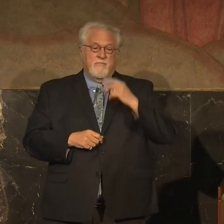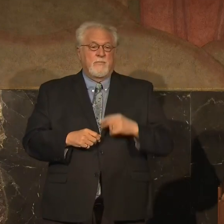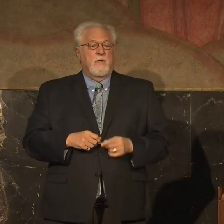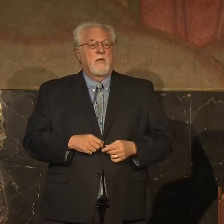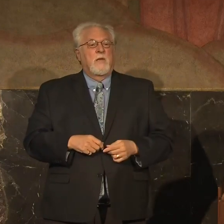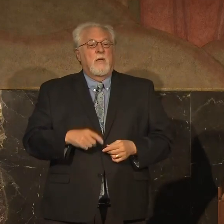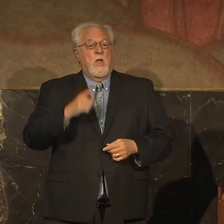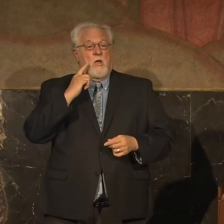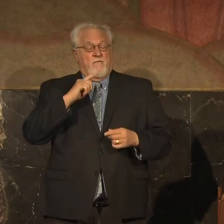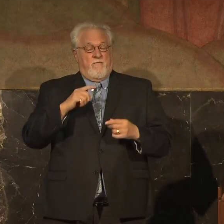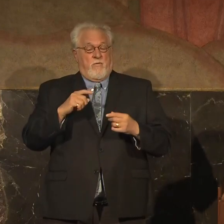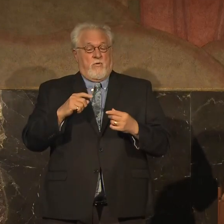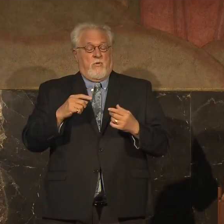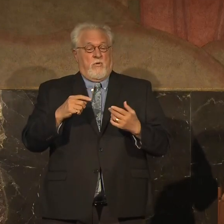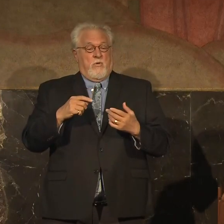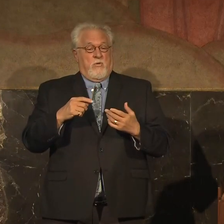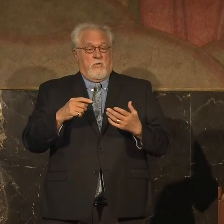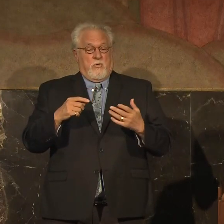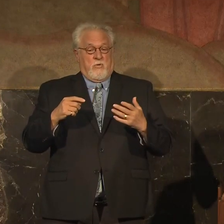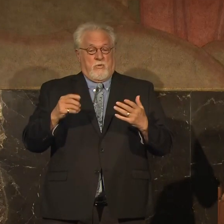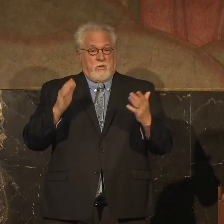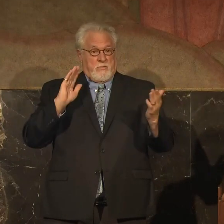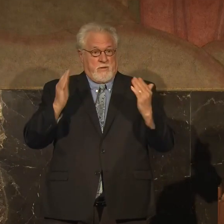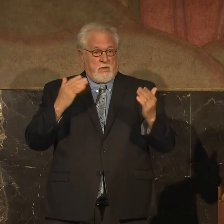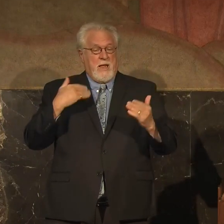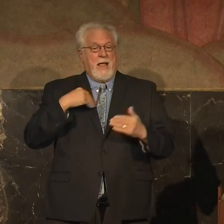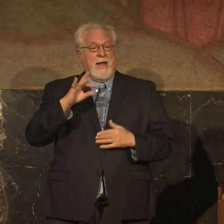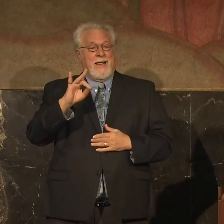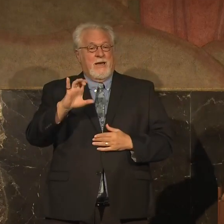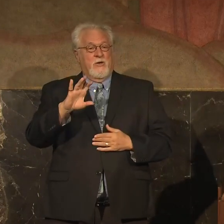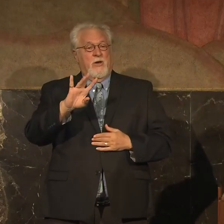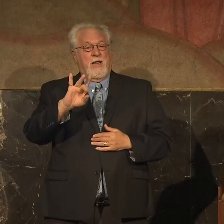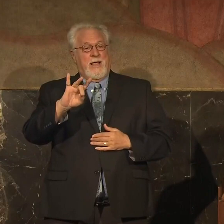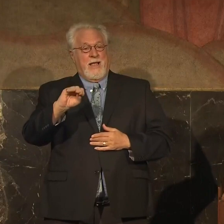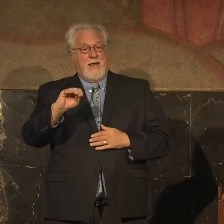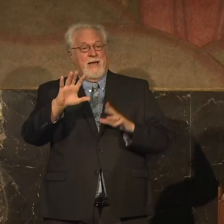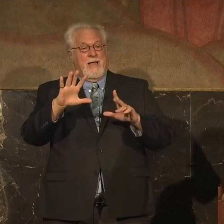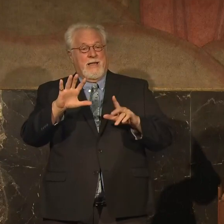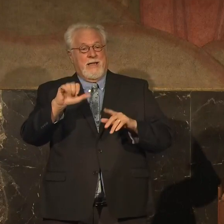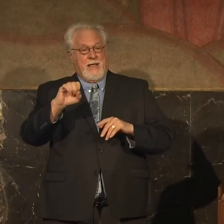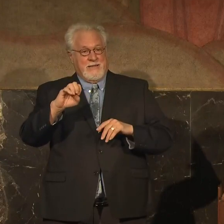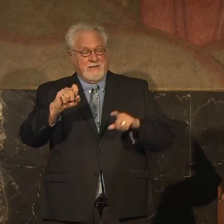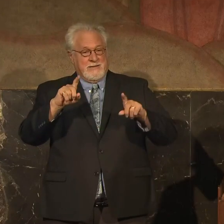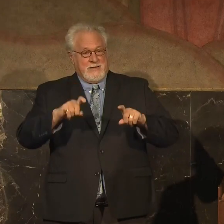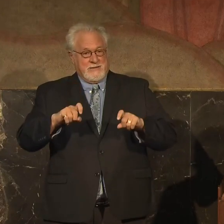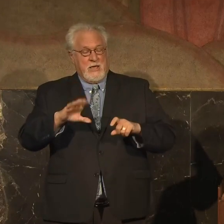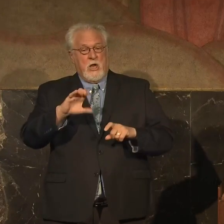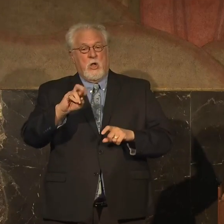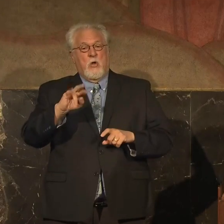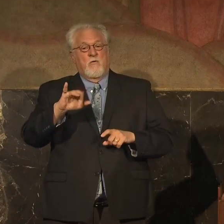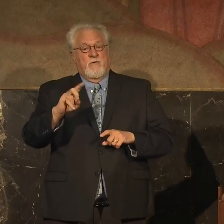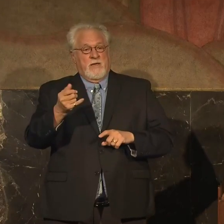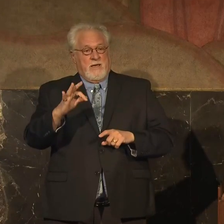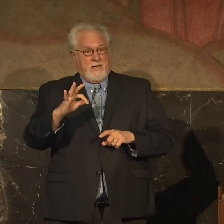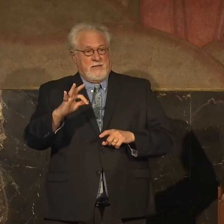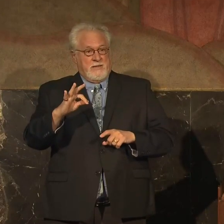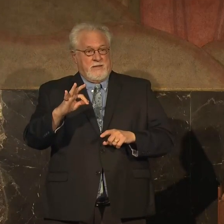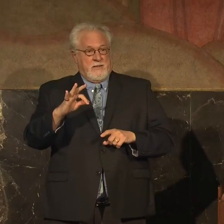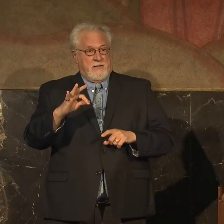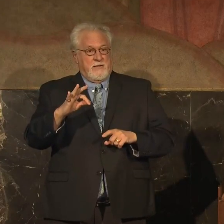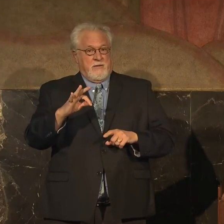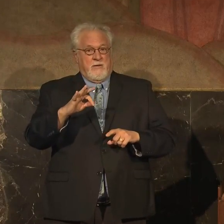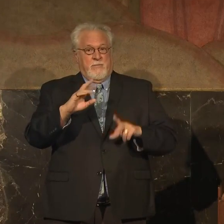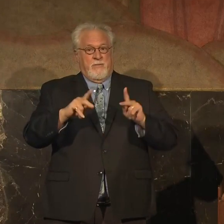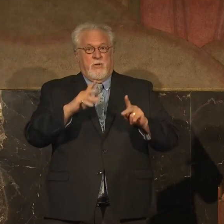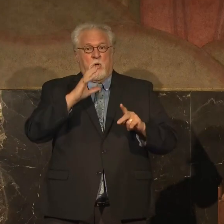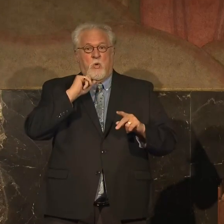For context, we know that we have had 880 cases tested of COVID-19 in individuals who